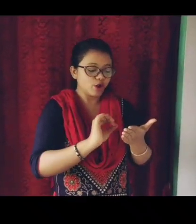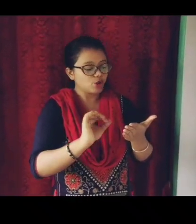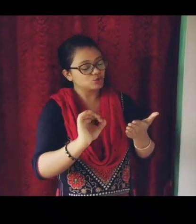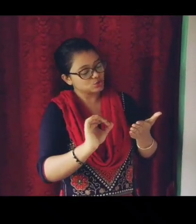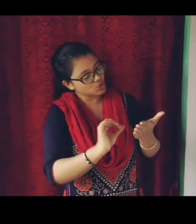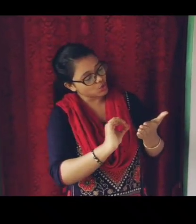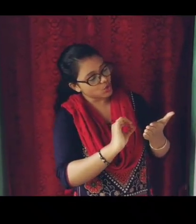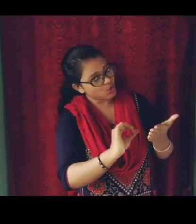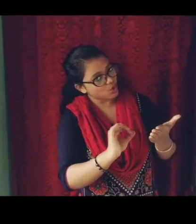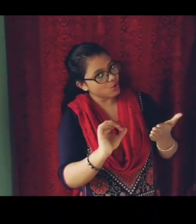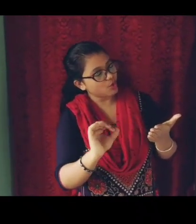follow so.